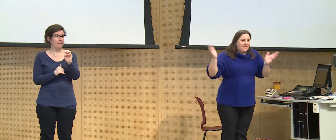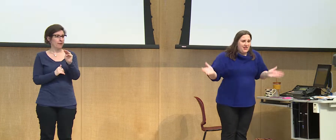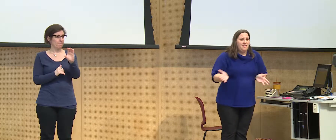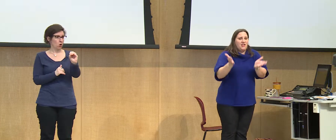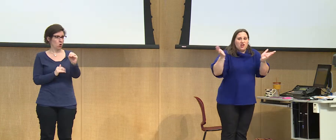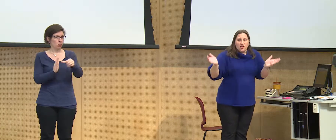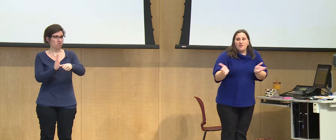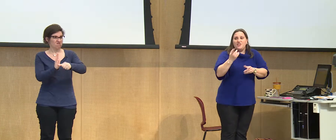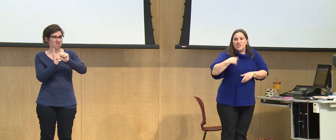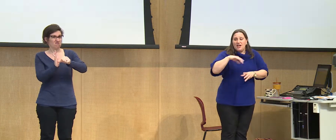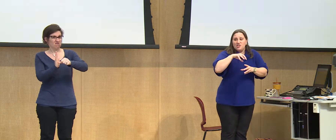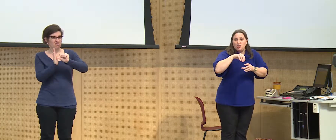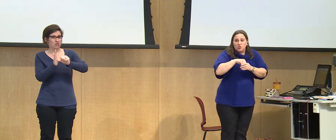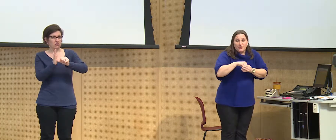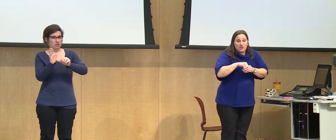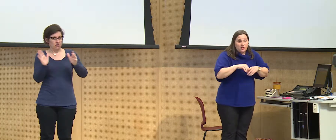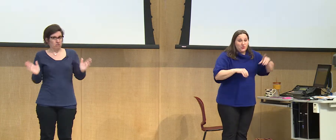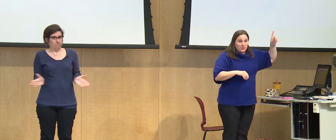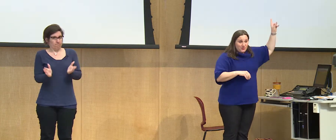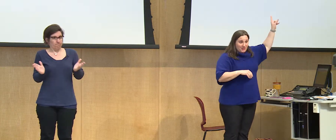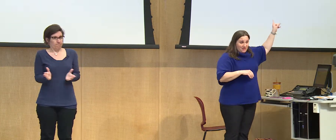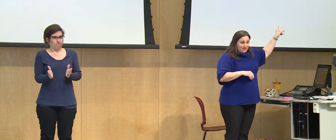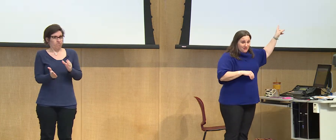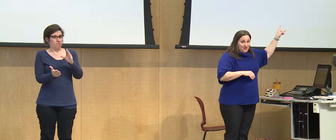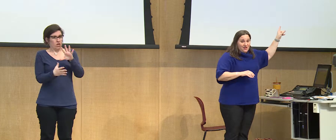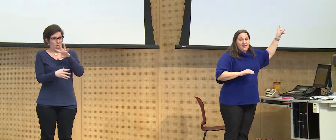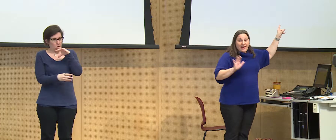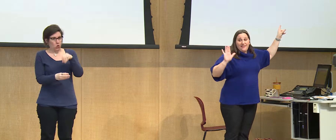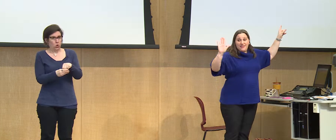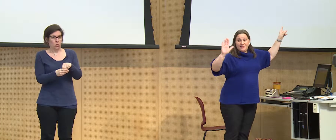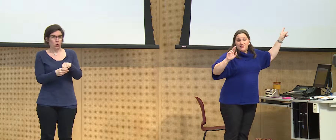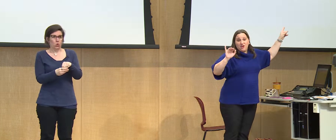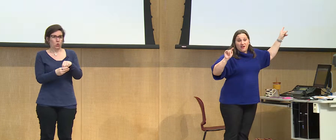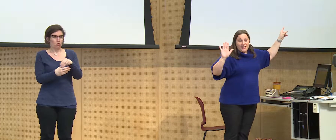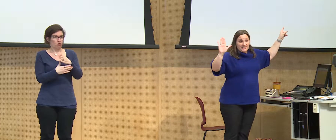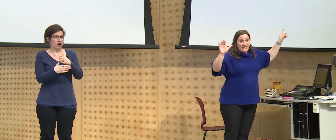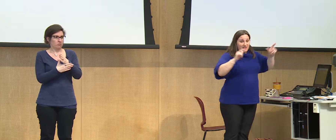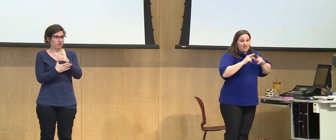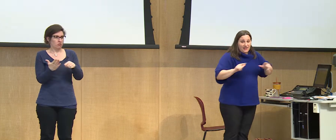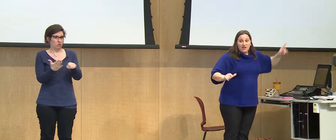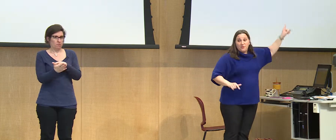highly encouraging us to include, and this is RIT, their language.